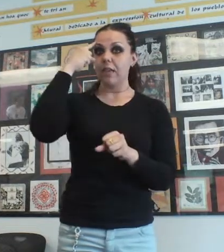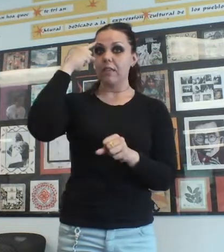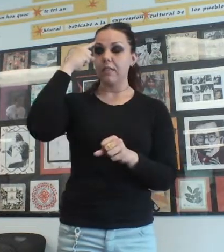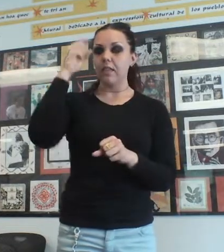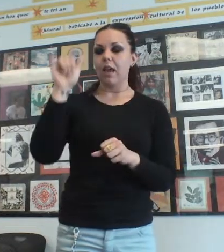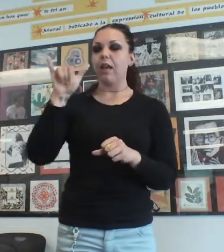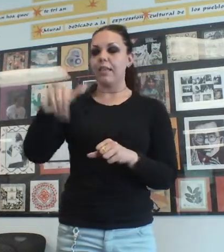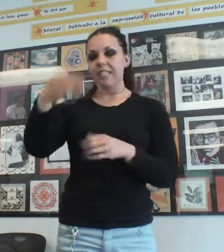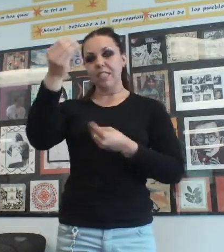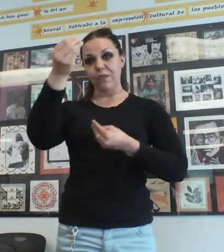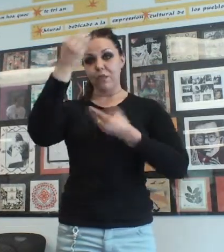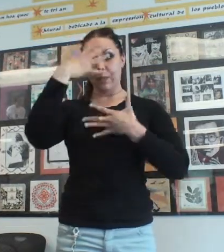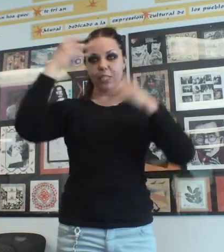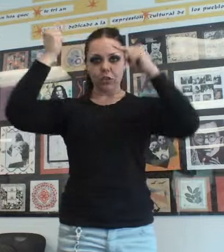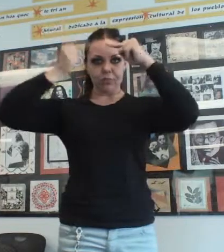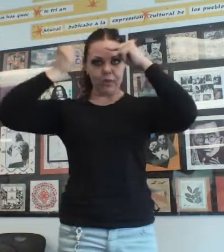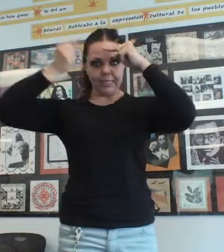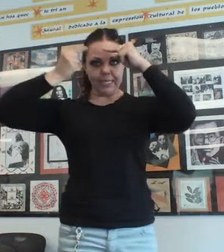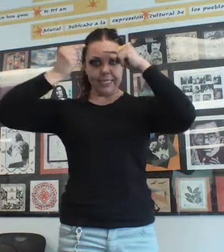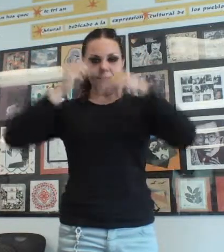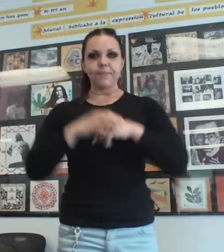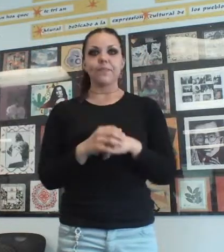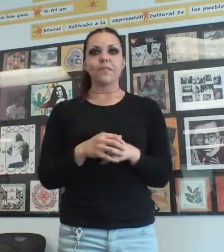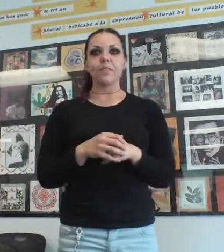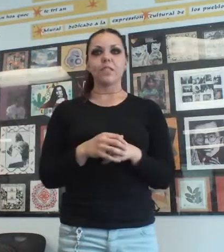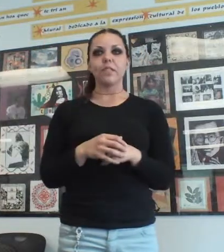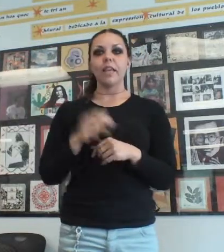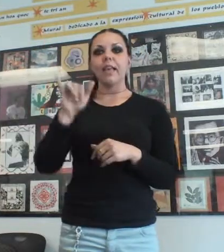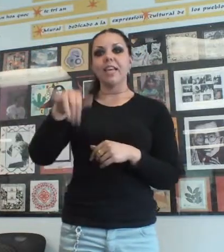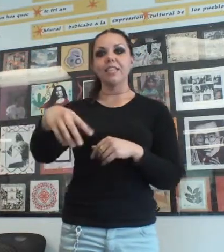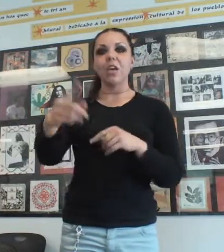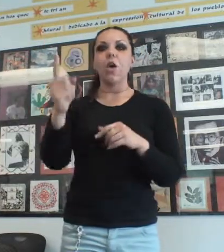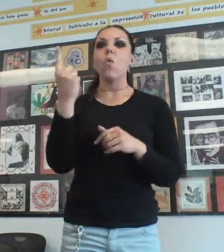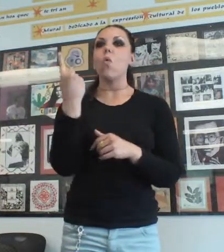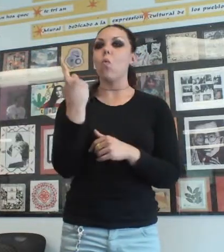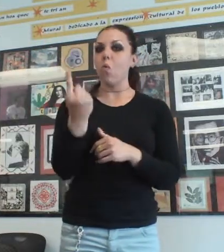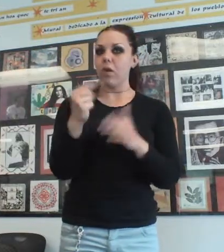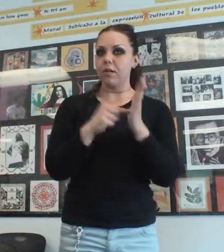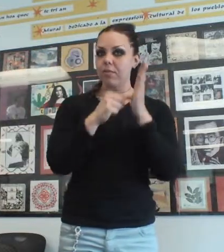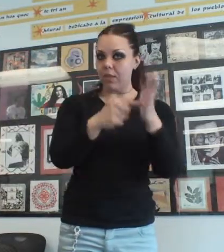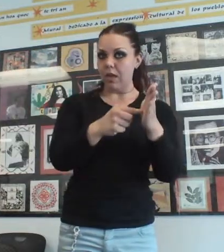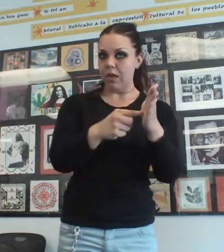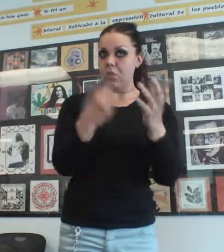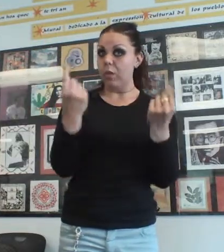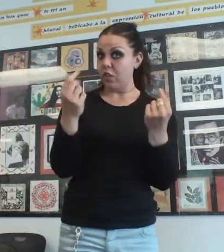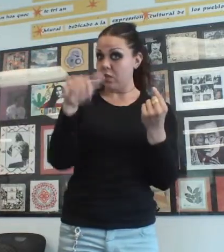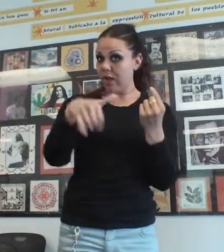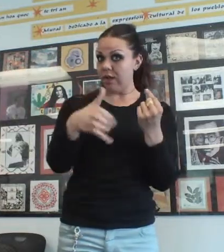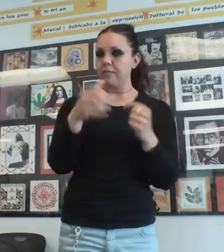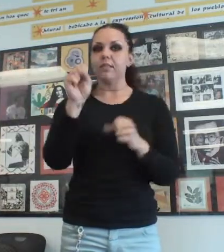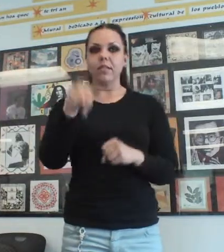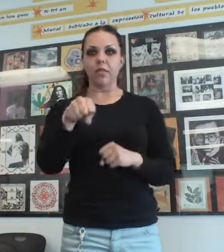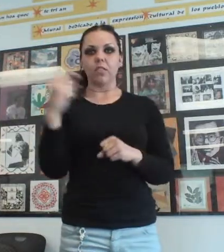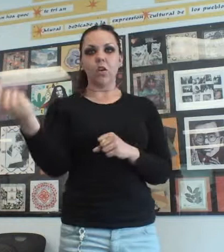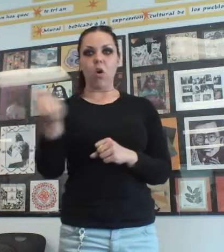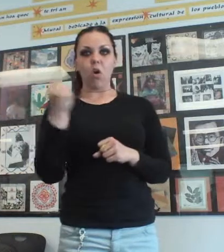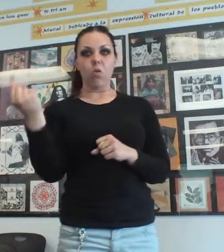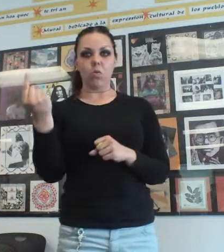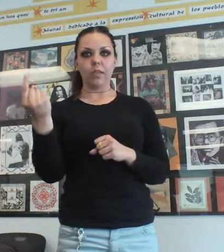information processing. That's one model. Do we do that? Yes, always. In every interpretation that you do,